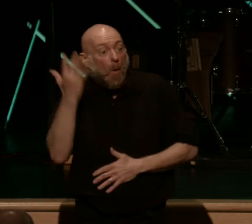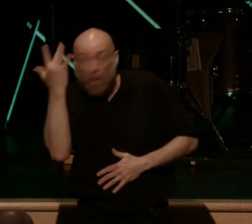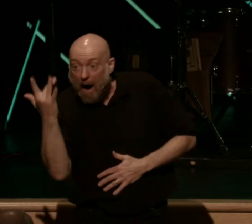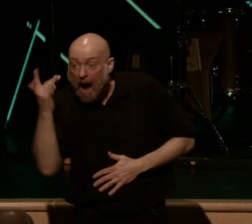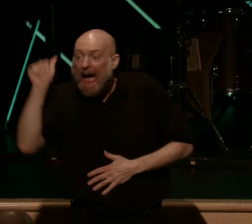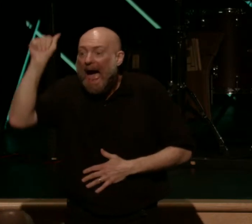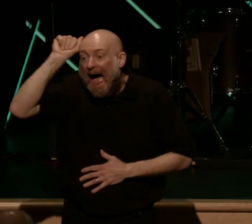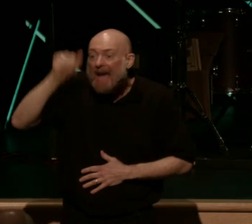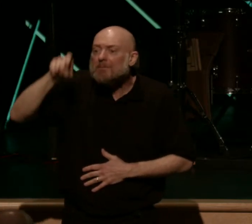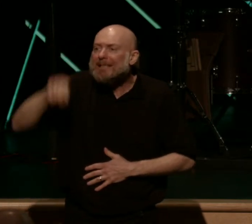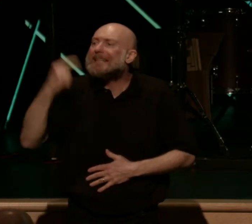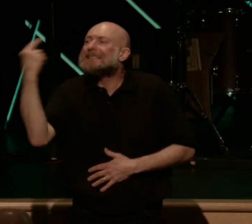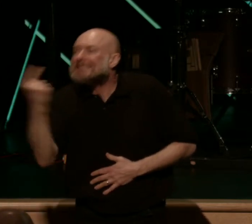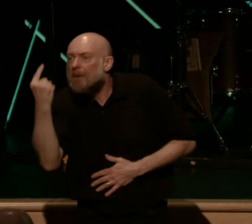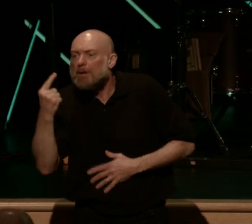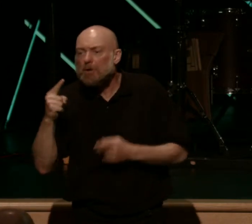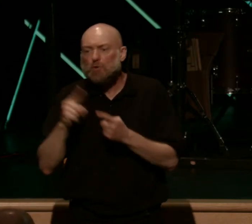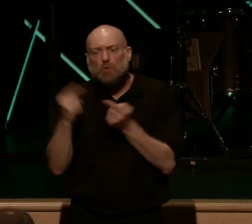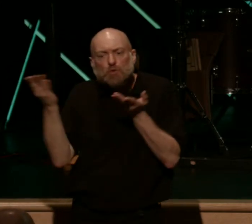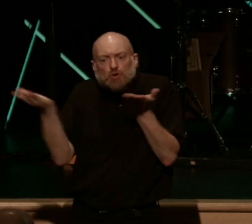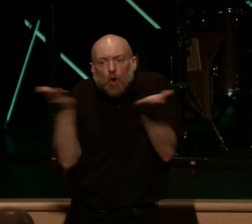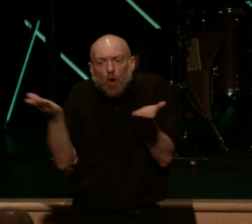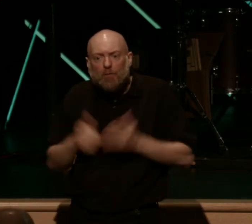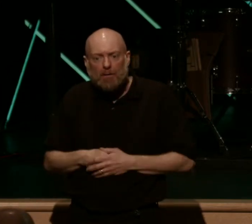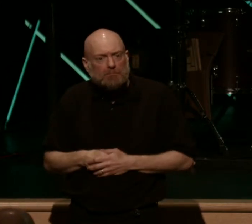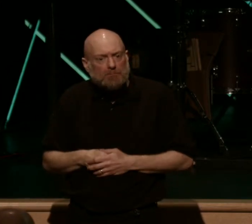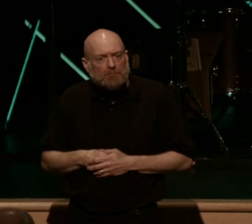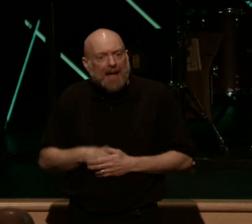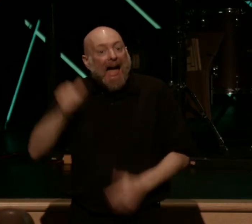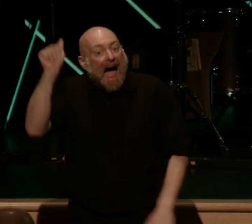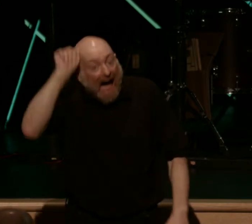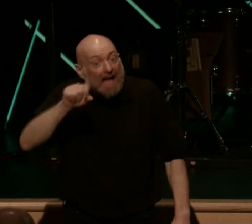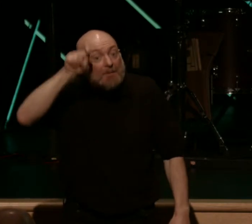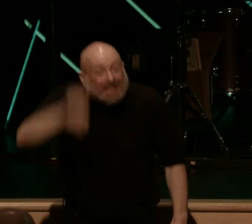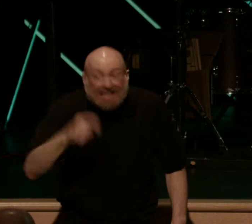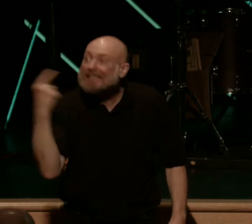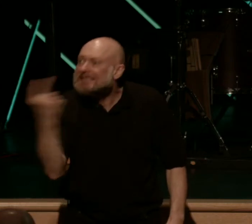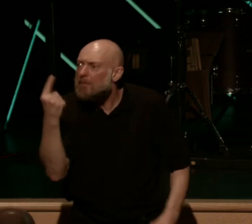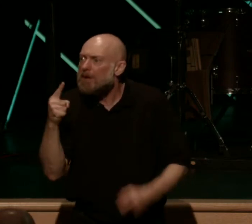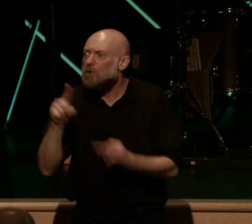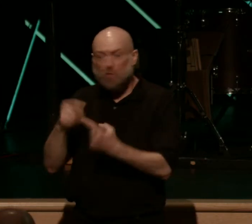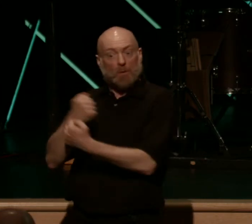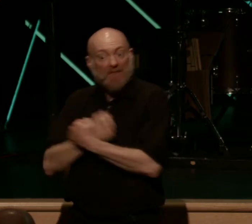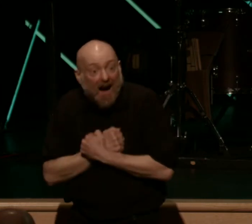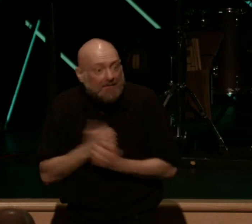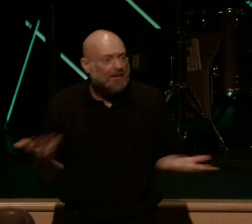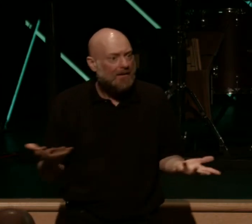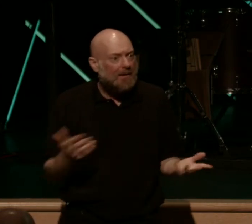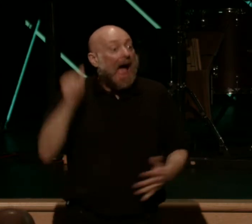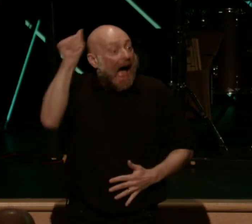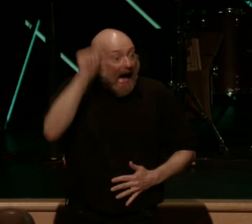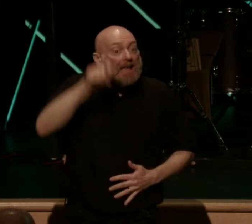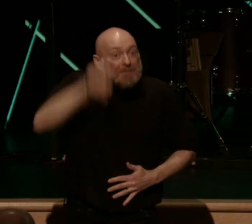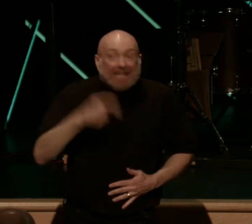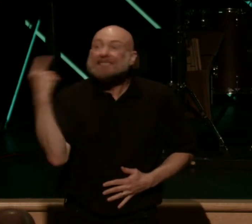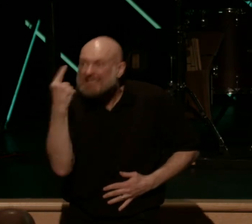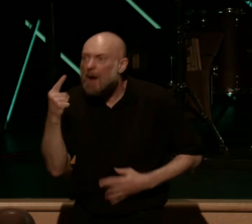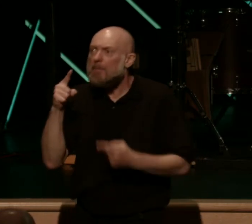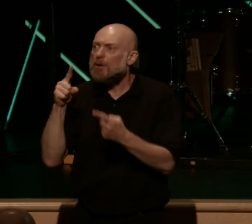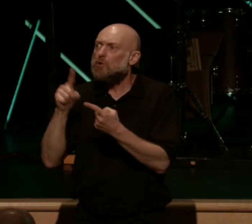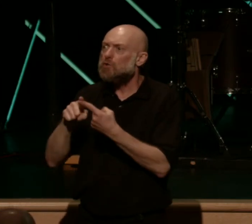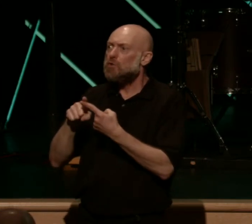because Adam needed someone to serve. Adam needed someone to love. Adam needed someone